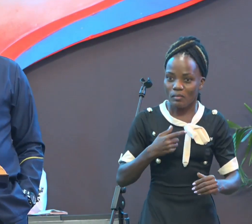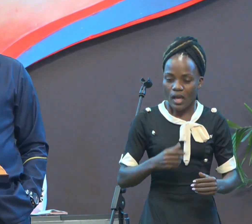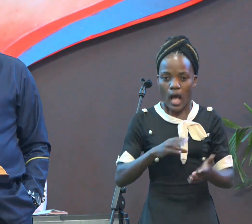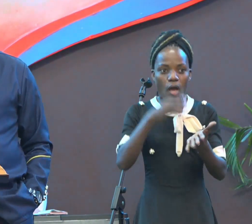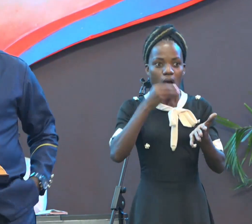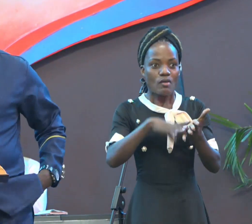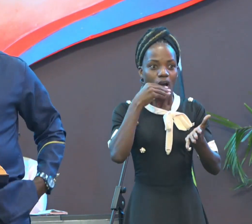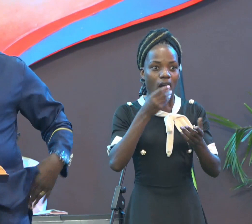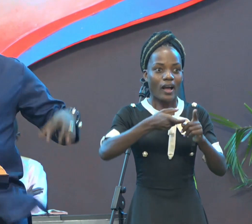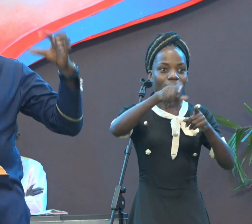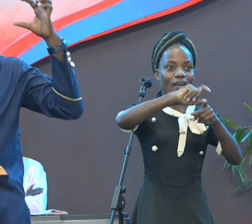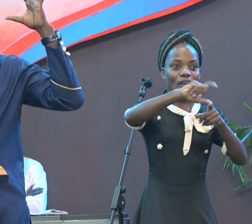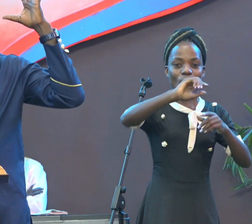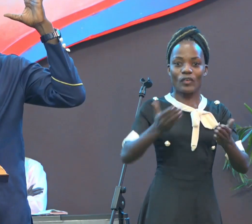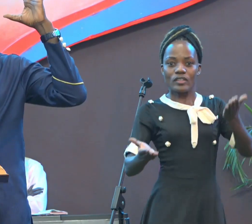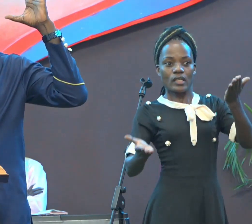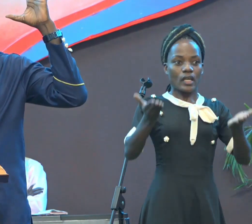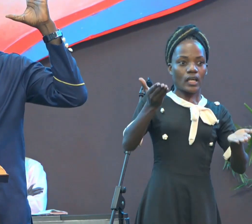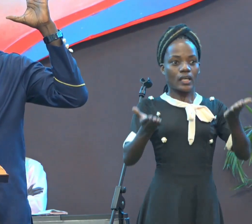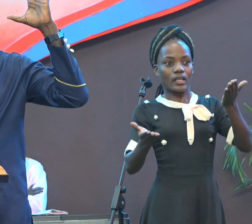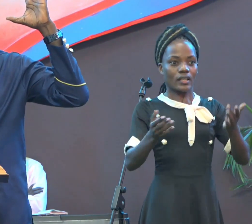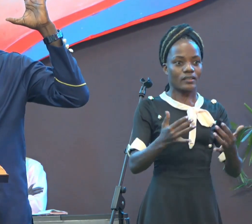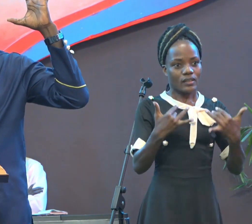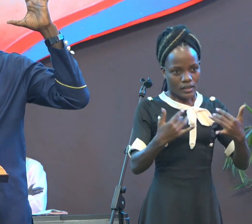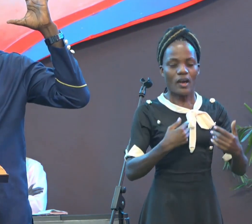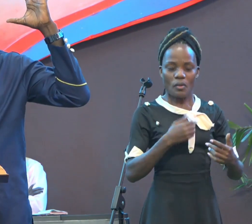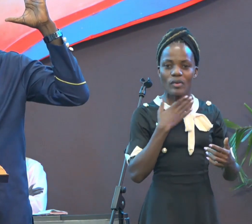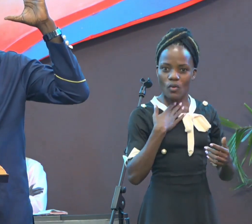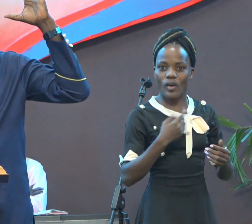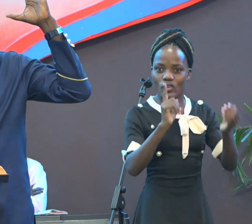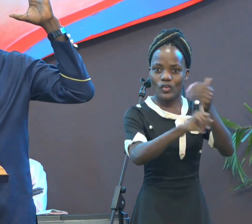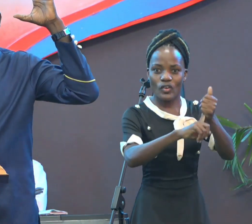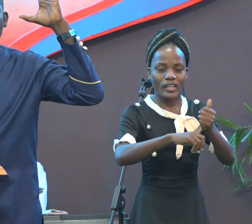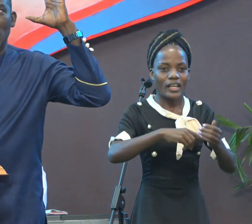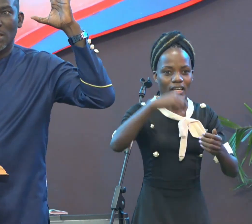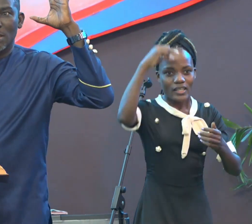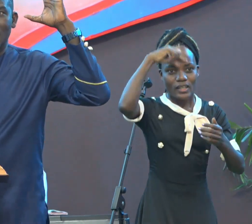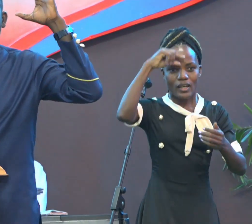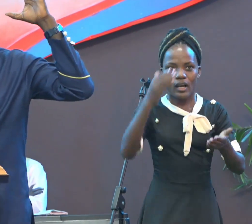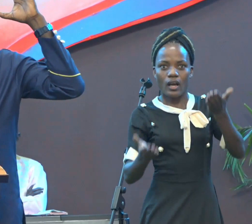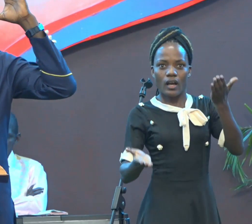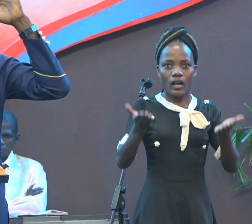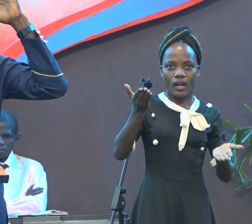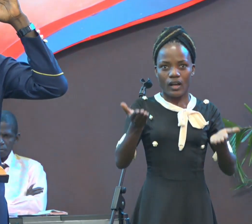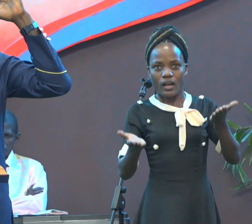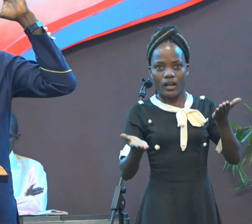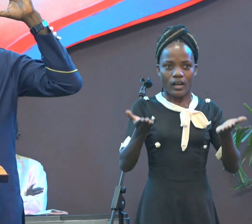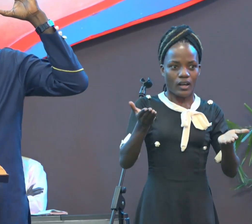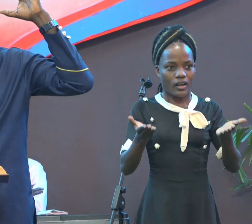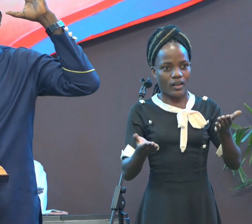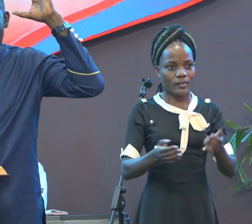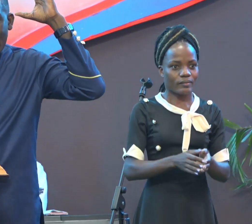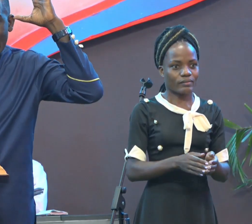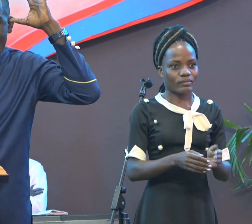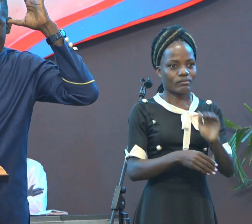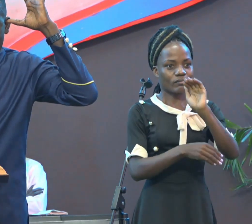eat food, I increase a little. Kati njagala kutwala minzaani epima amagezi. Now I want to get that weighing scale that measures wisdom. Kyukira